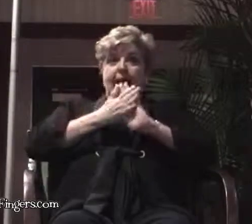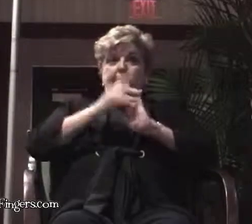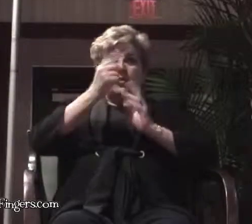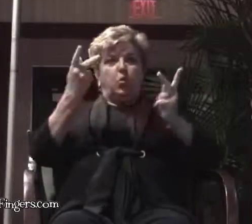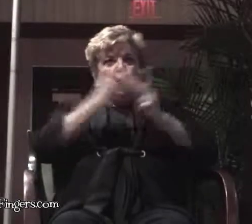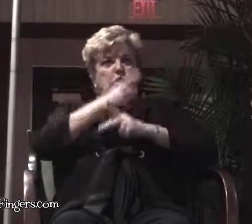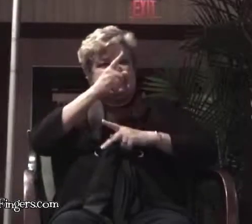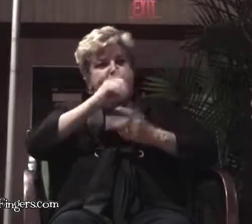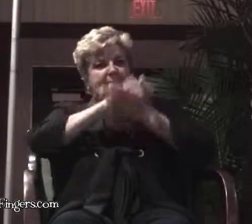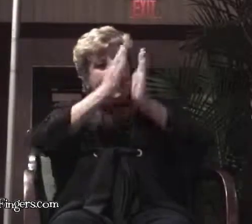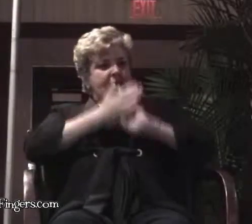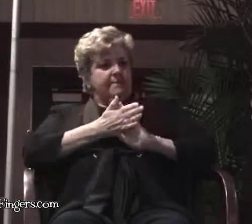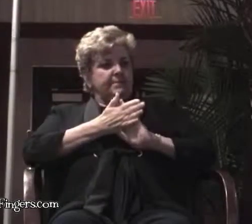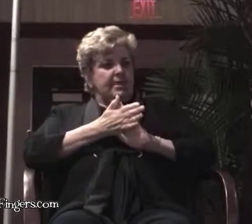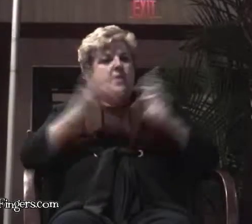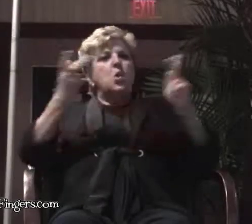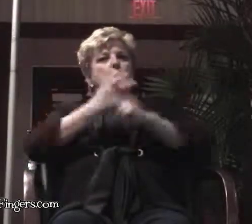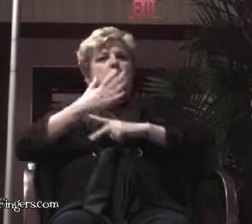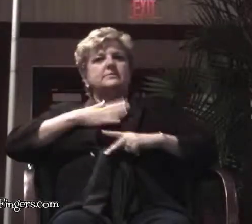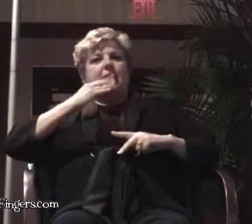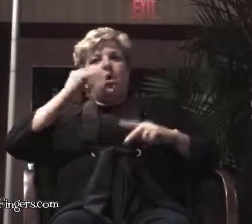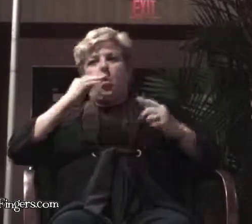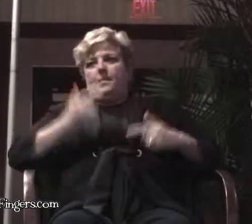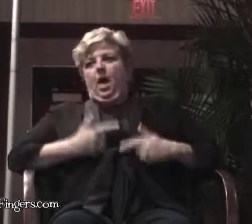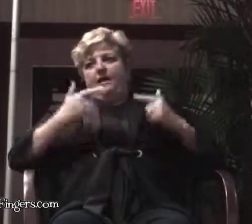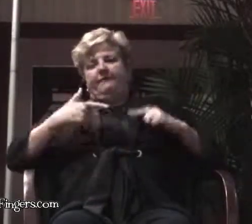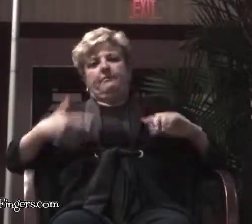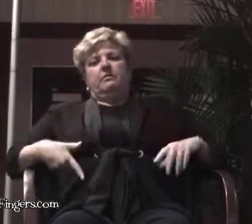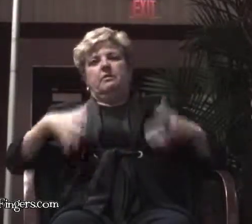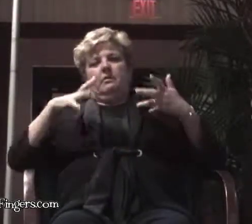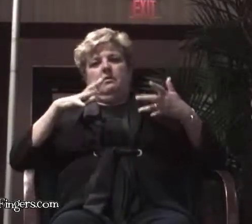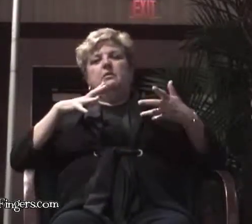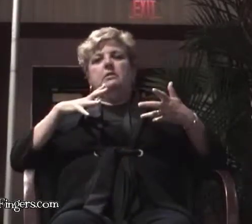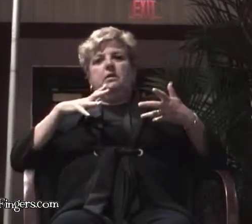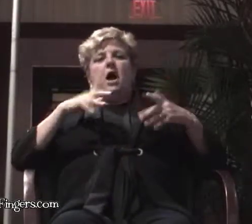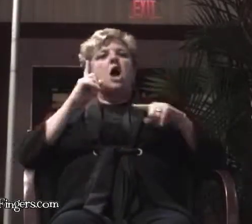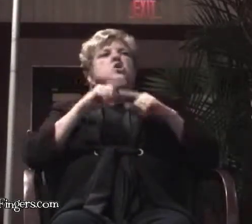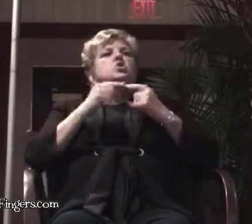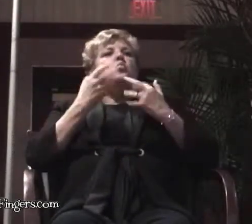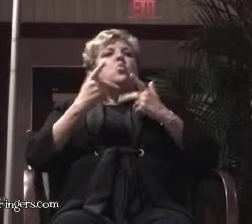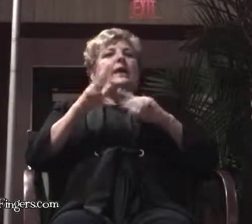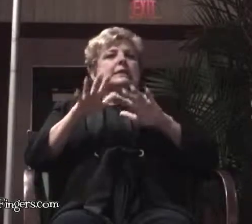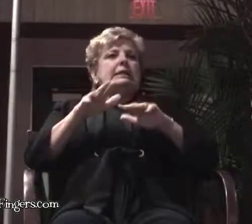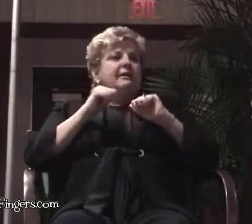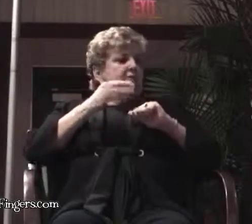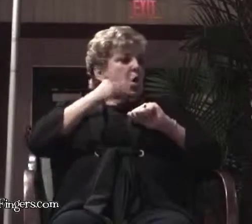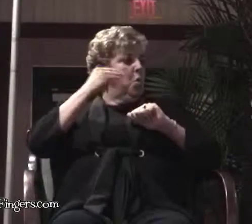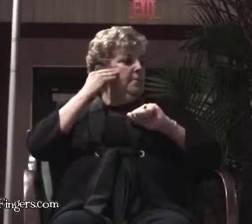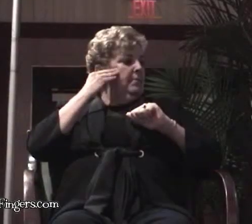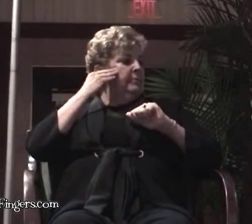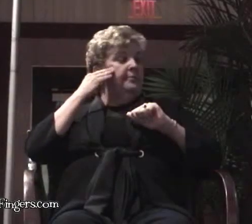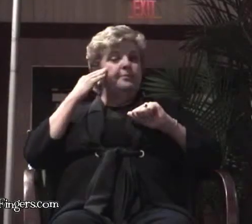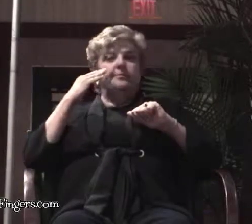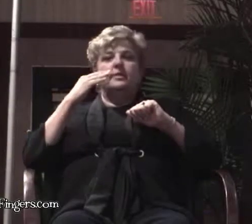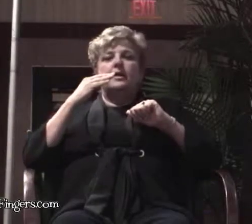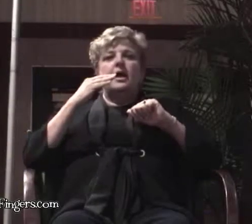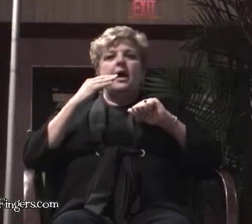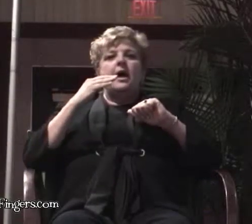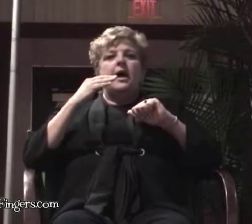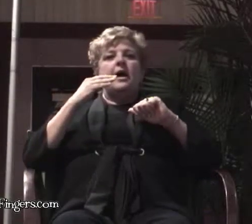and more violent our home became. I couldn't wait to get out of that home. Out of my family of 6, I'm the only member,